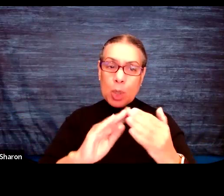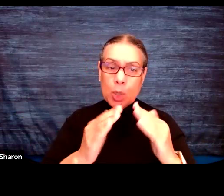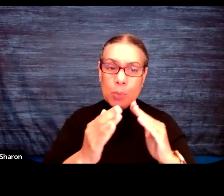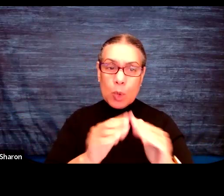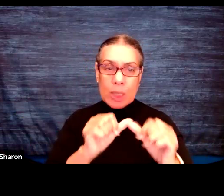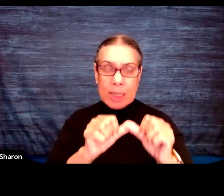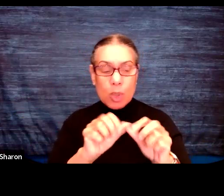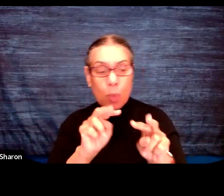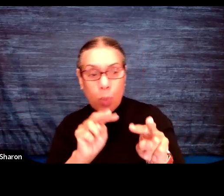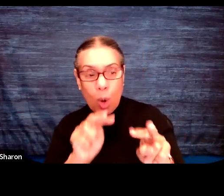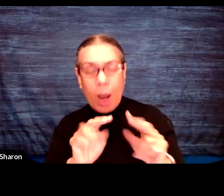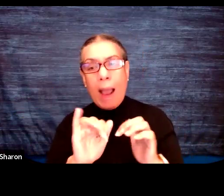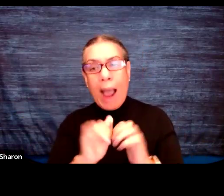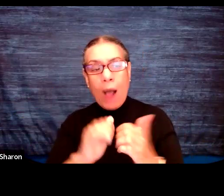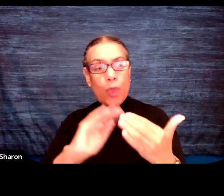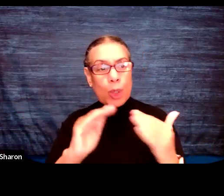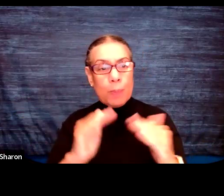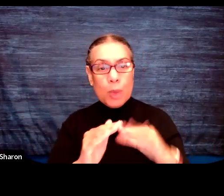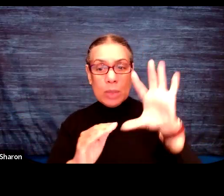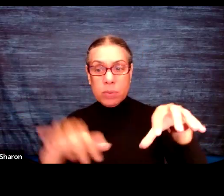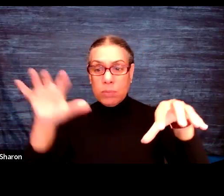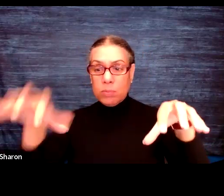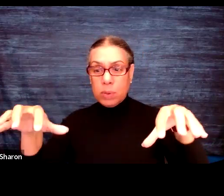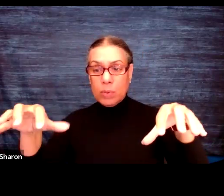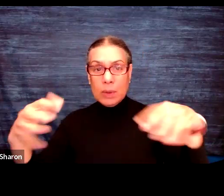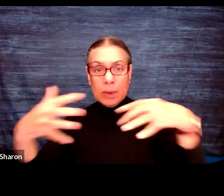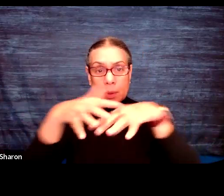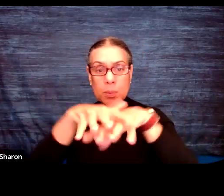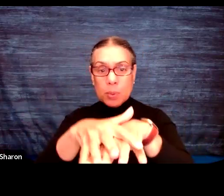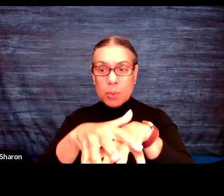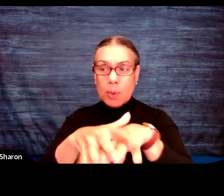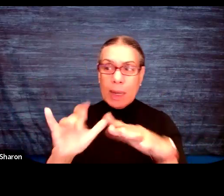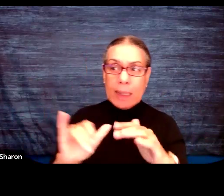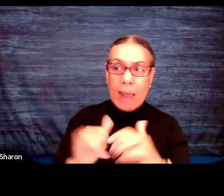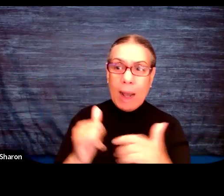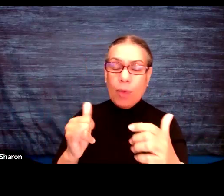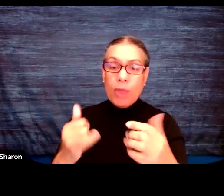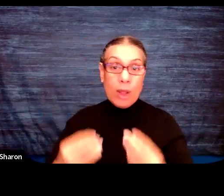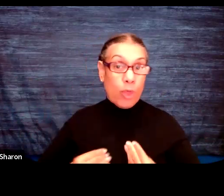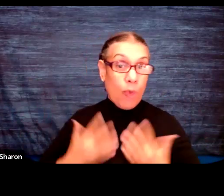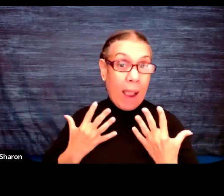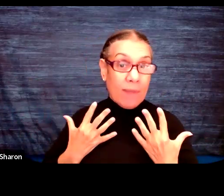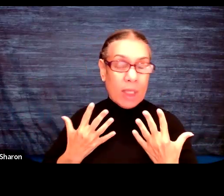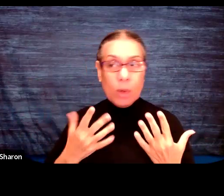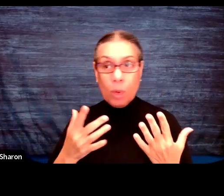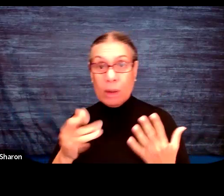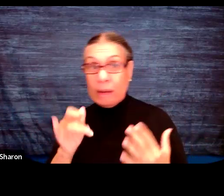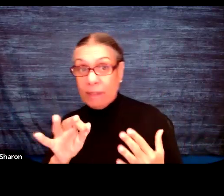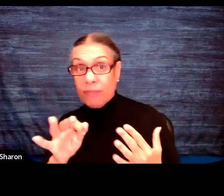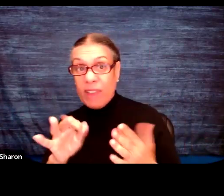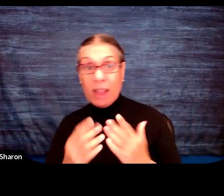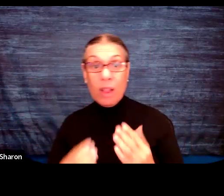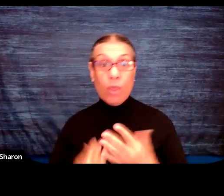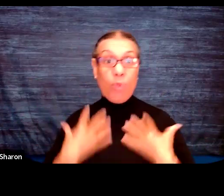continue monitoring how these communities have merged and actually how they're thriving now, or if they are thriving at all. I think that would